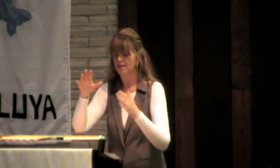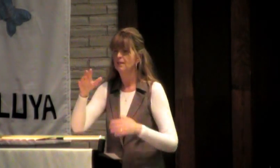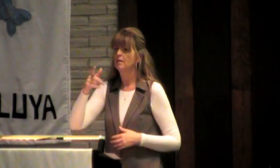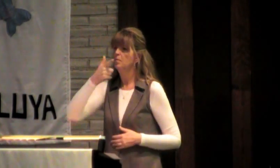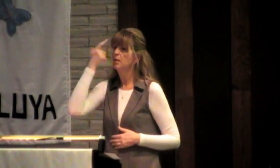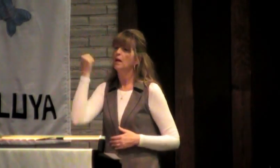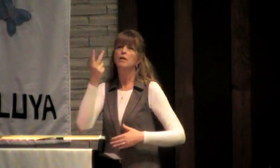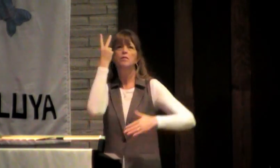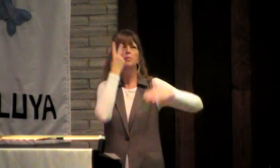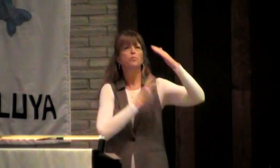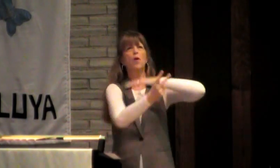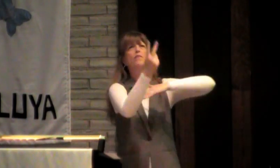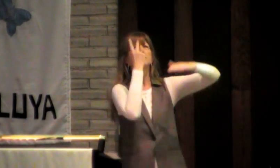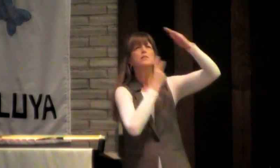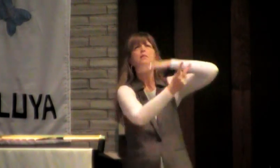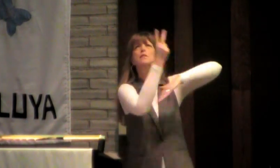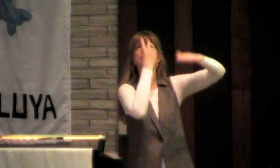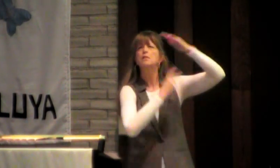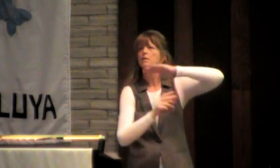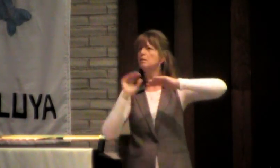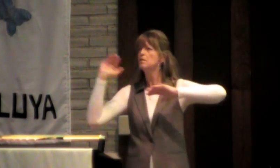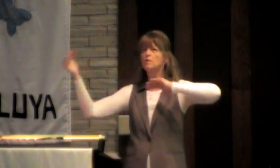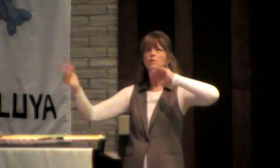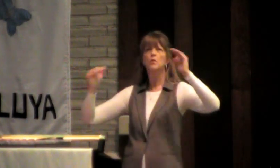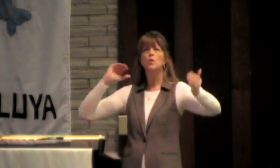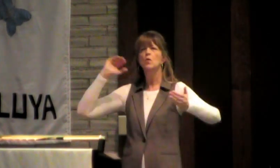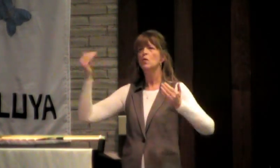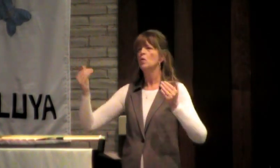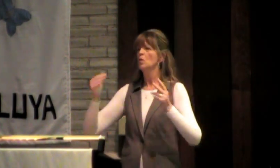many times because there's many prophecies that happened